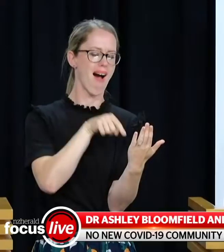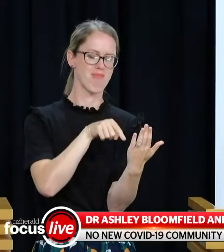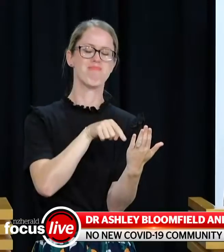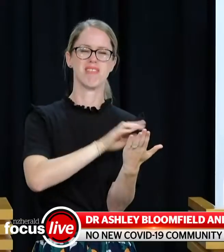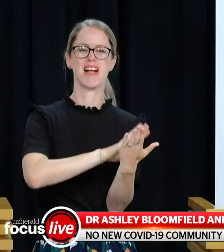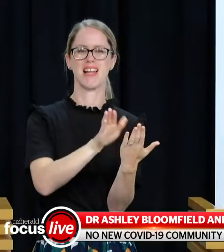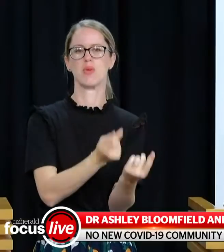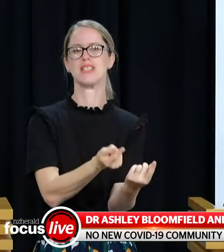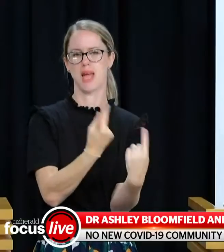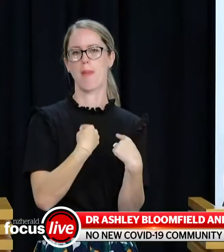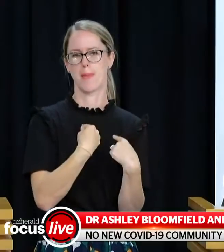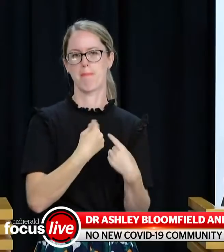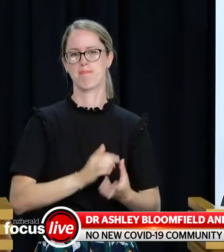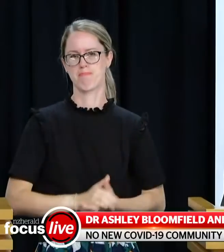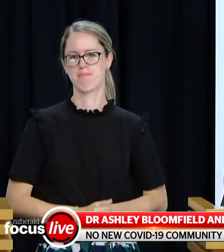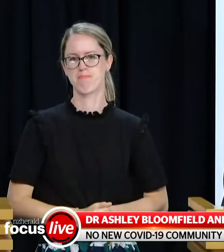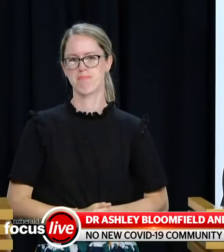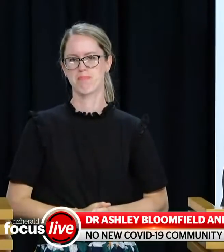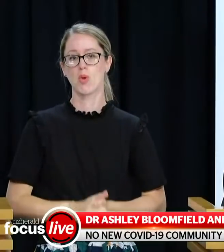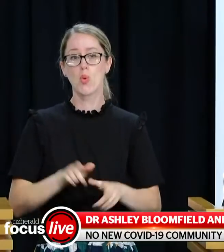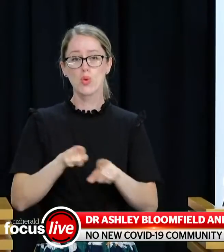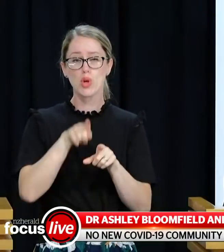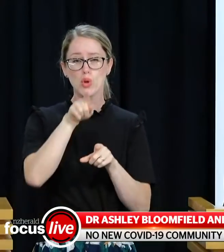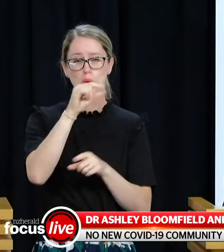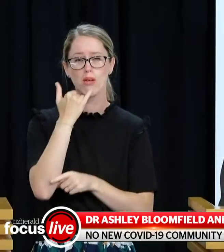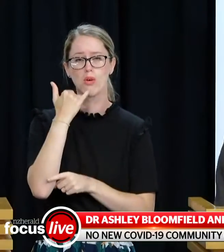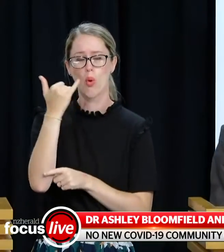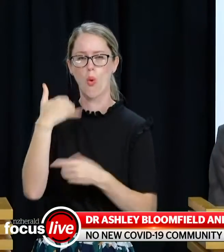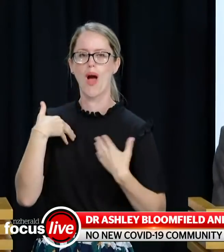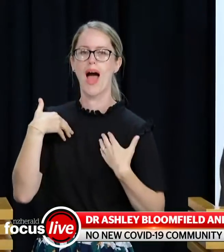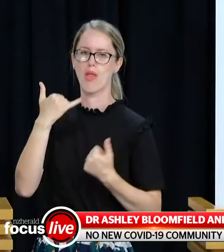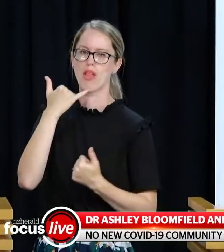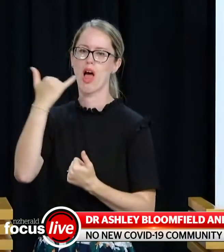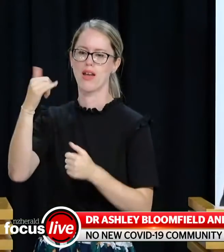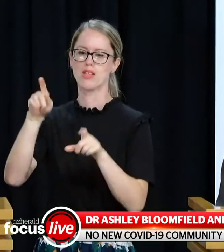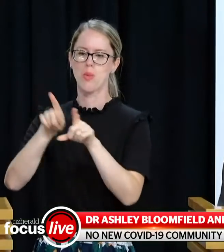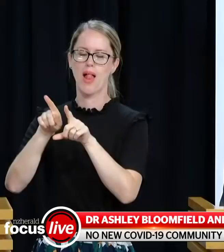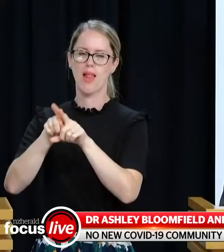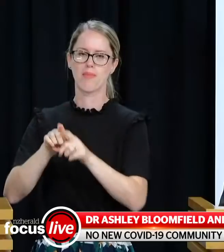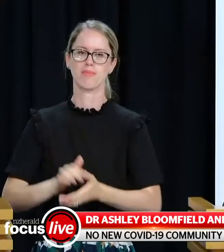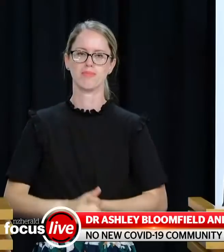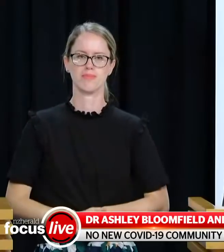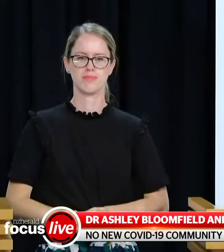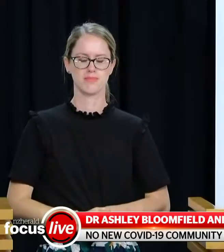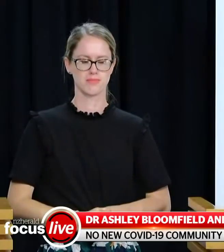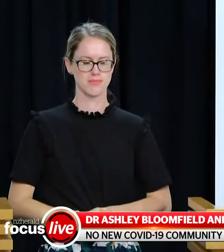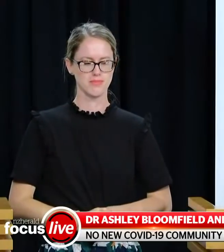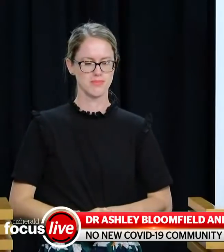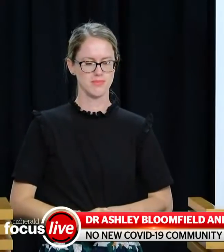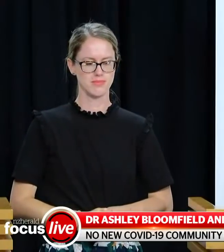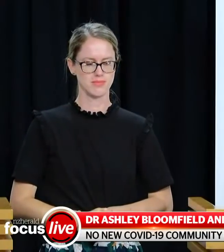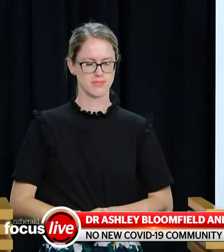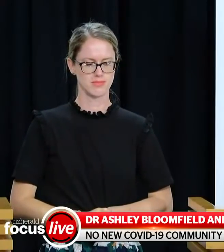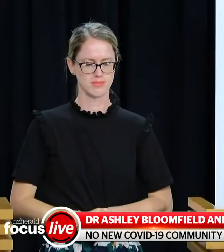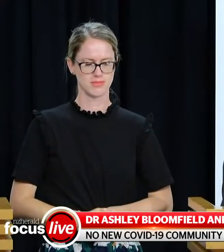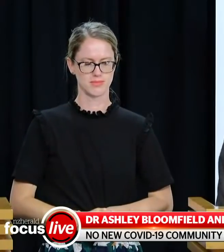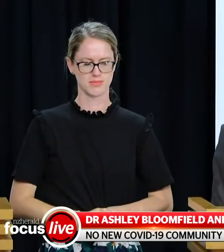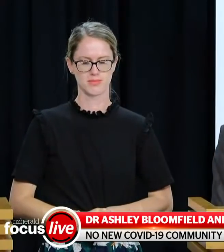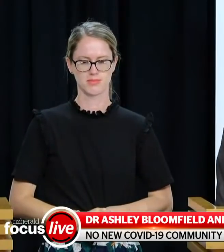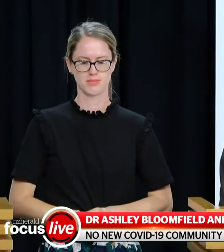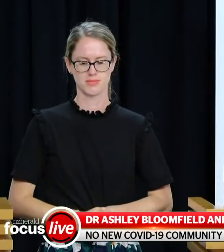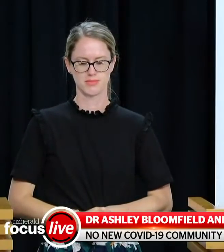is expected of them. And of course, Healthline also has that information. So moving to the wider